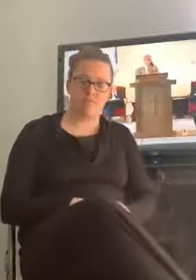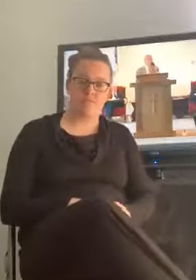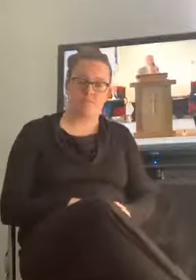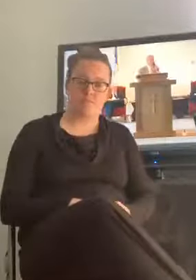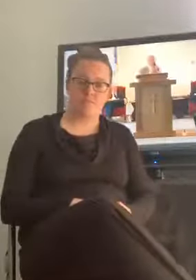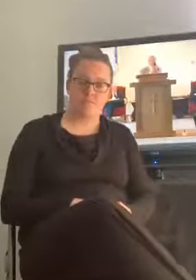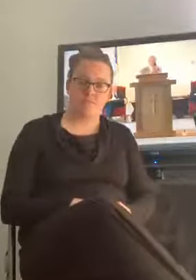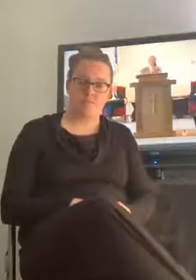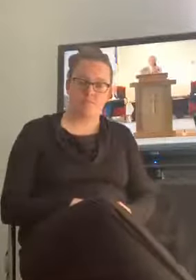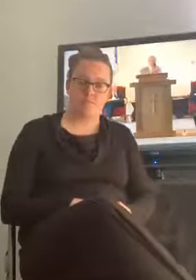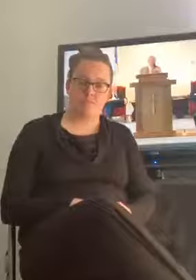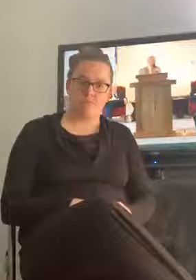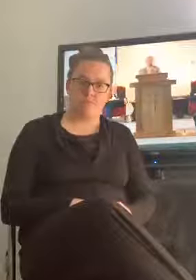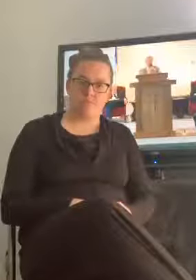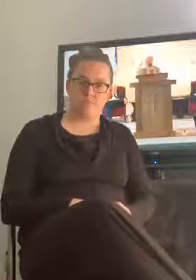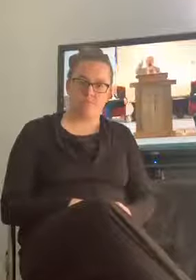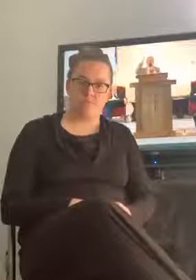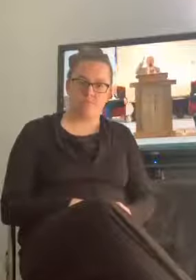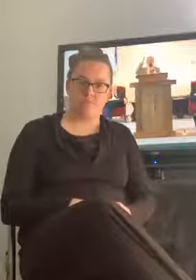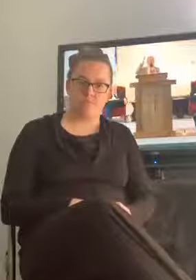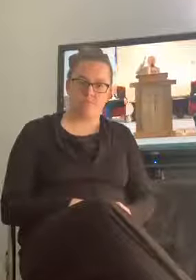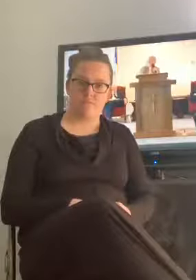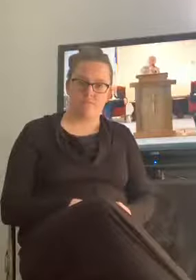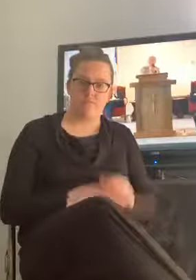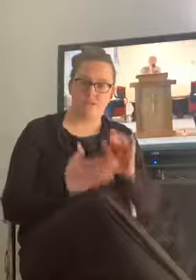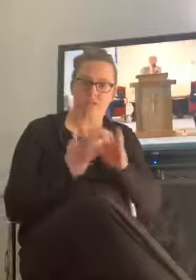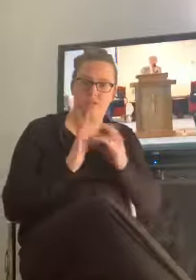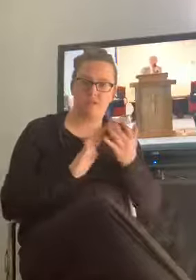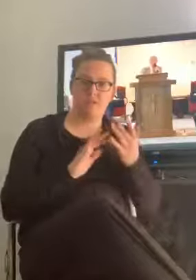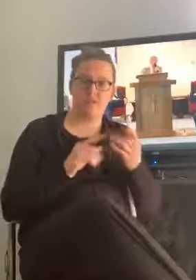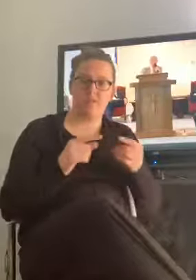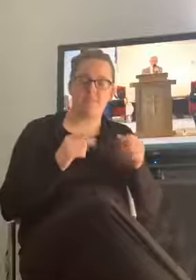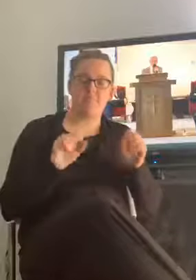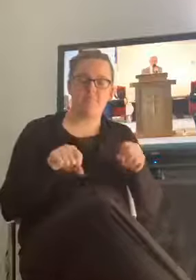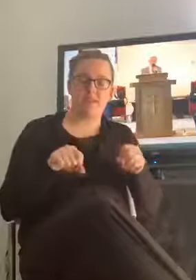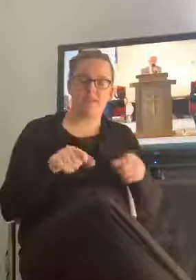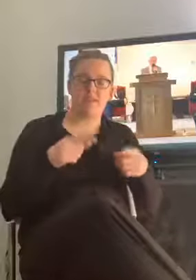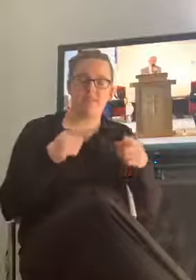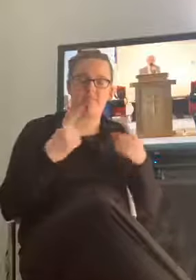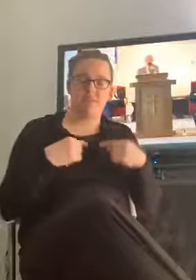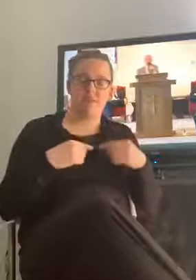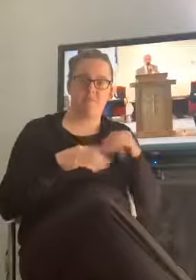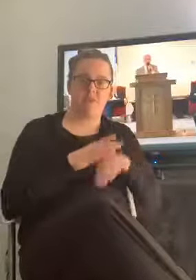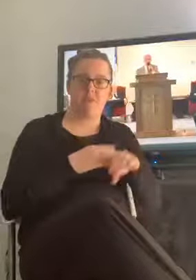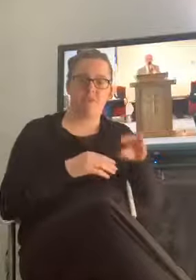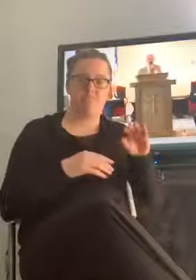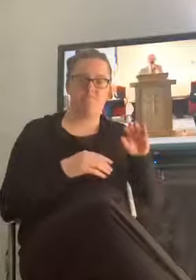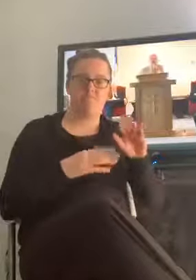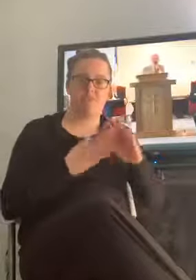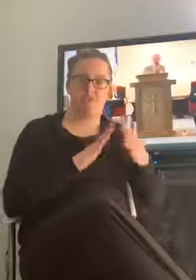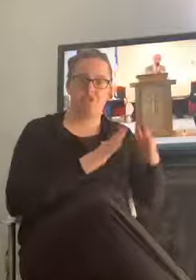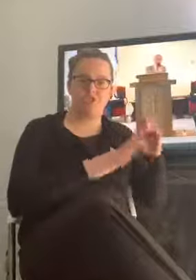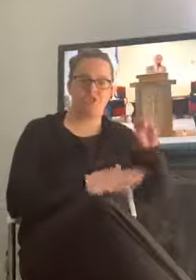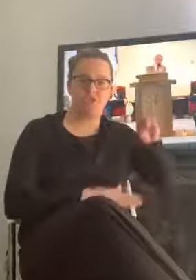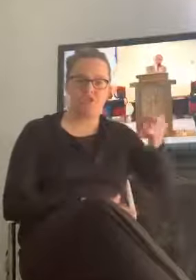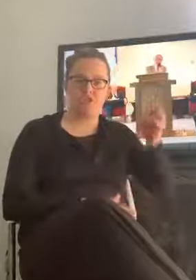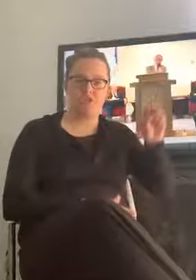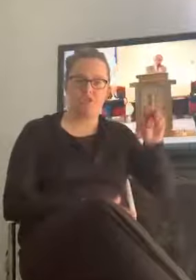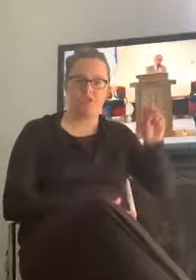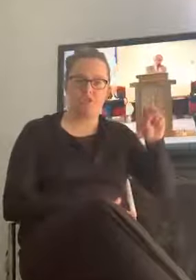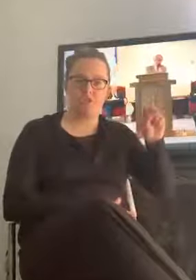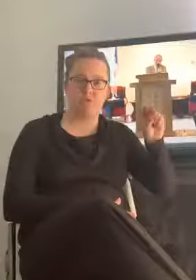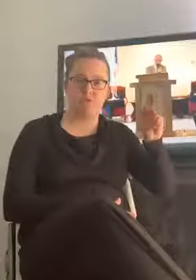This was not just by chance. Jesus could have entered into Jerusalem like he did the following day.